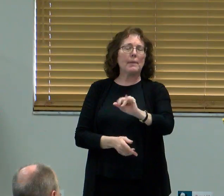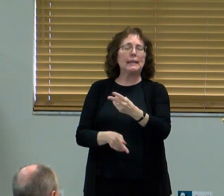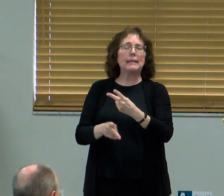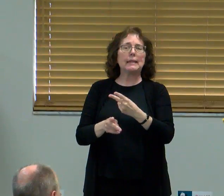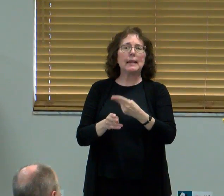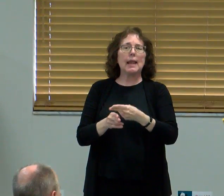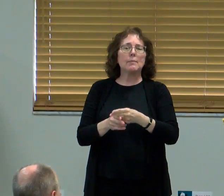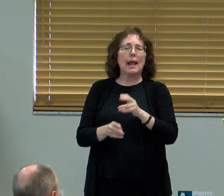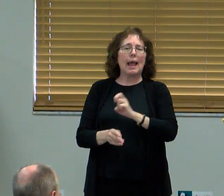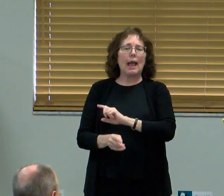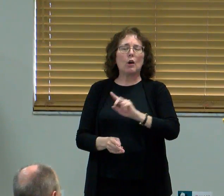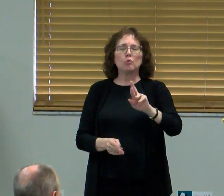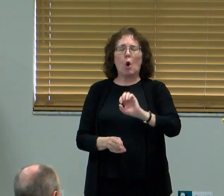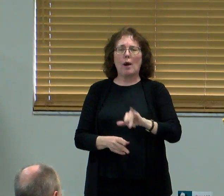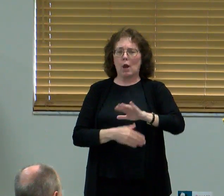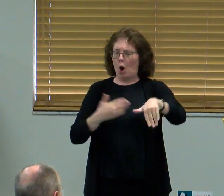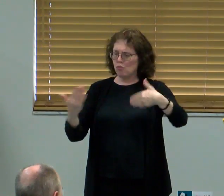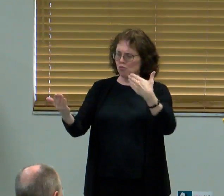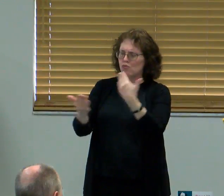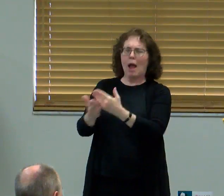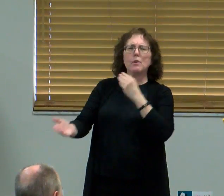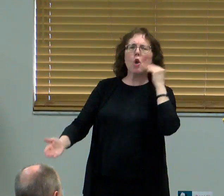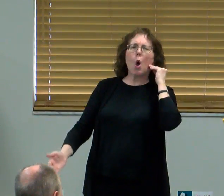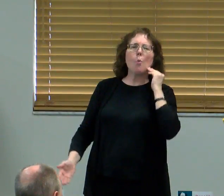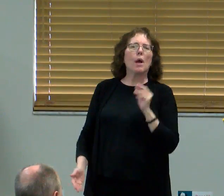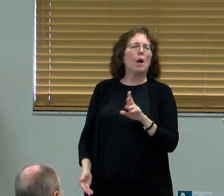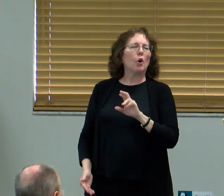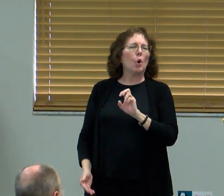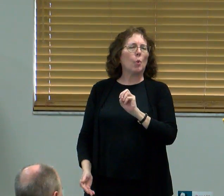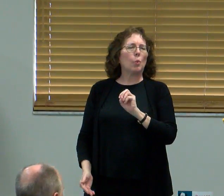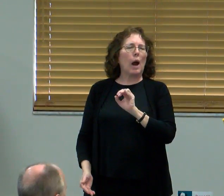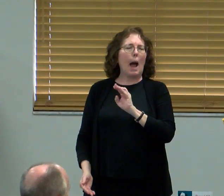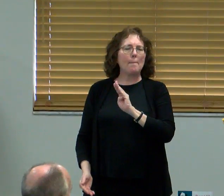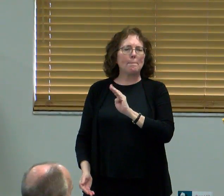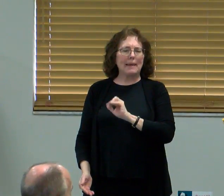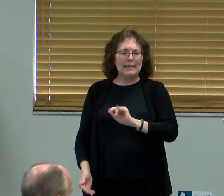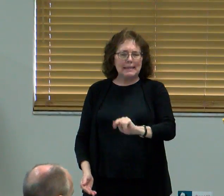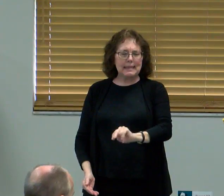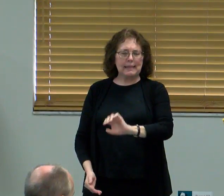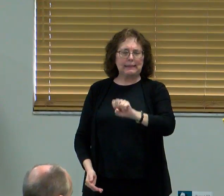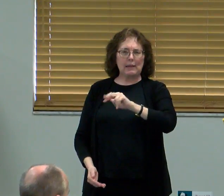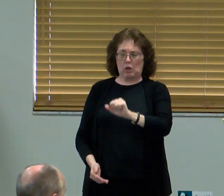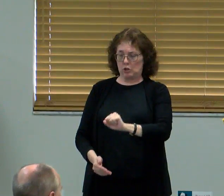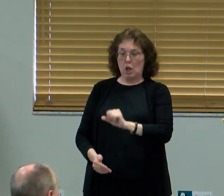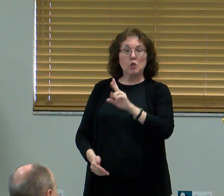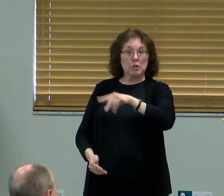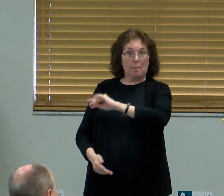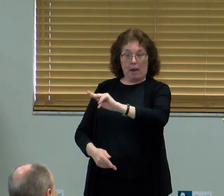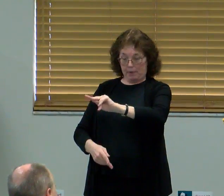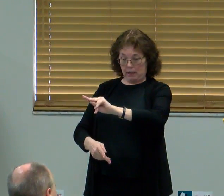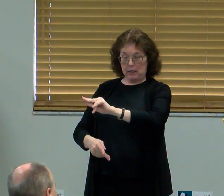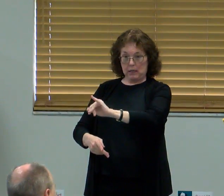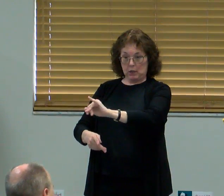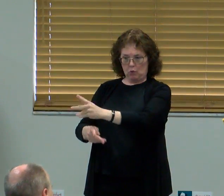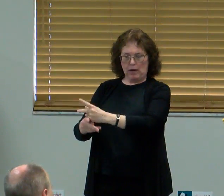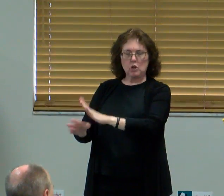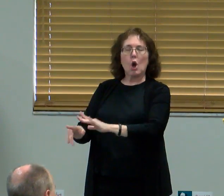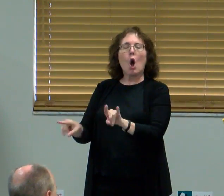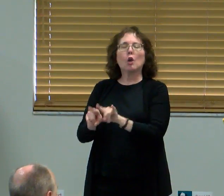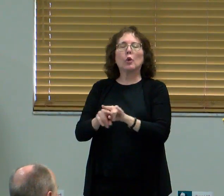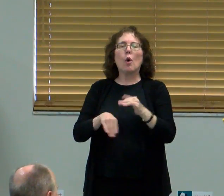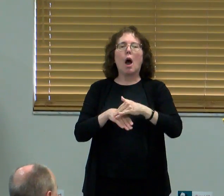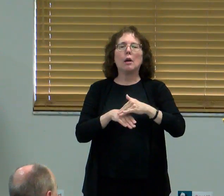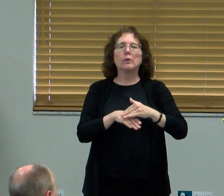Elroy arrived at the home of Robin Sanchez. Robin is a puppy raiser and also a national and regional